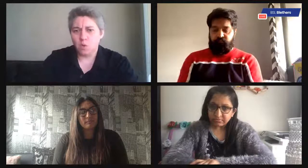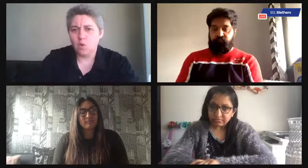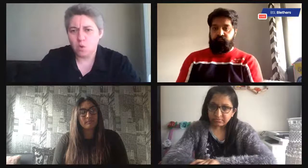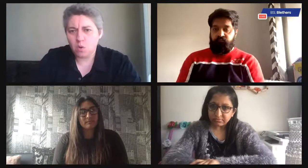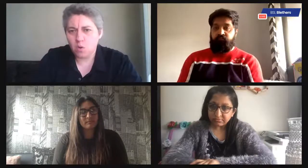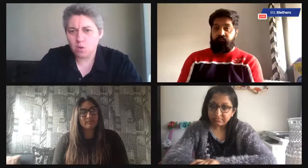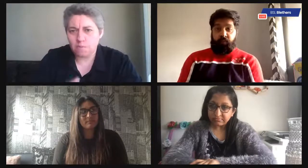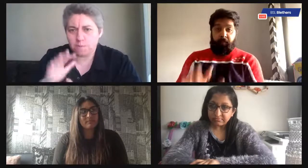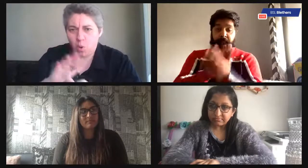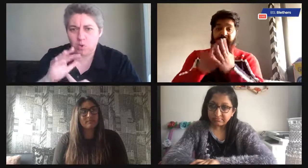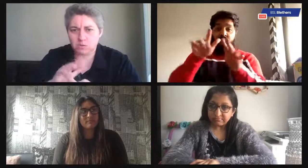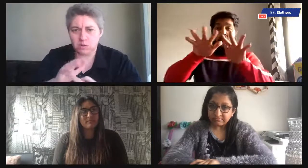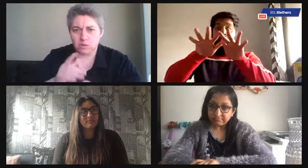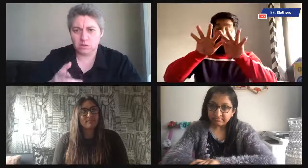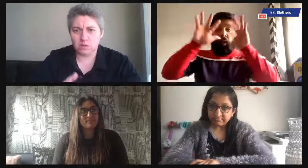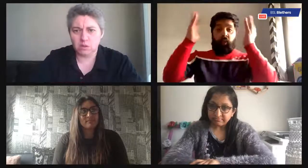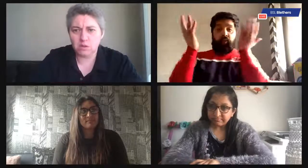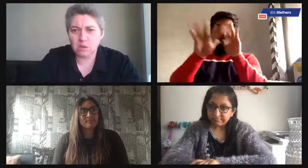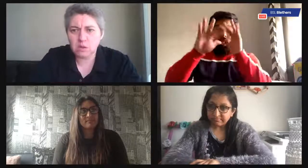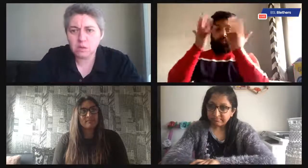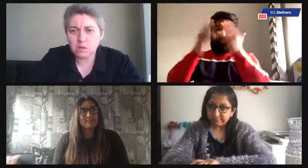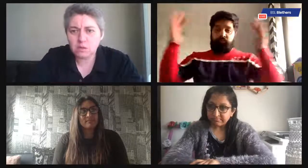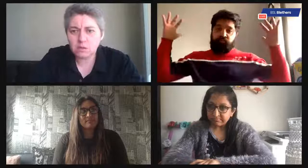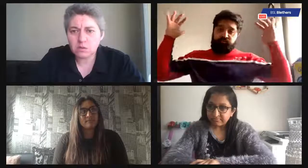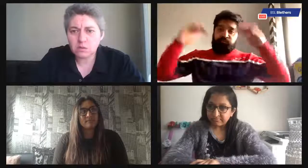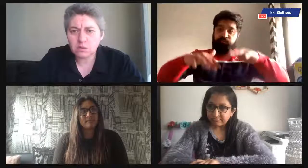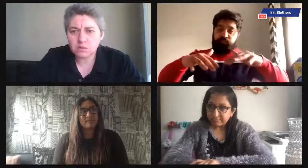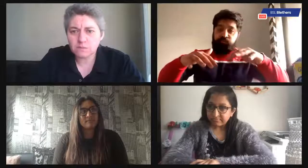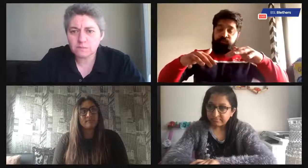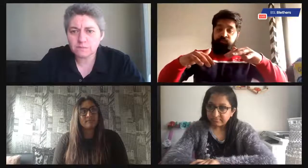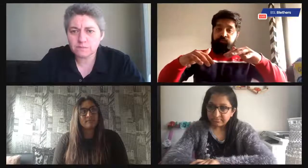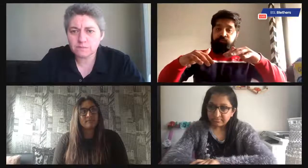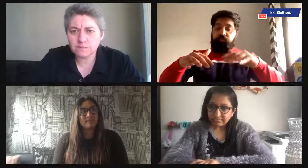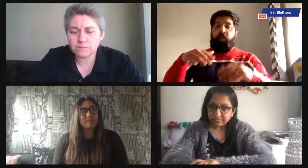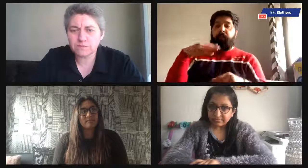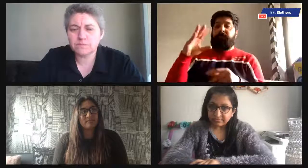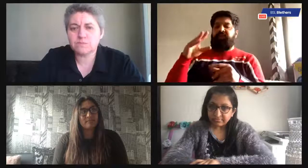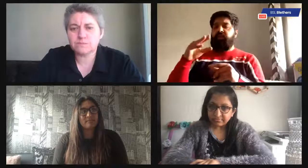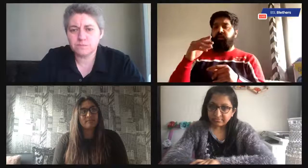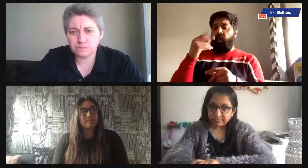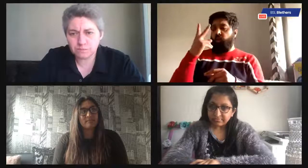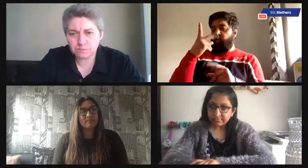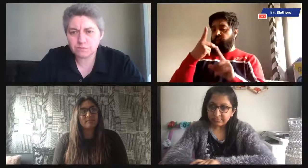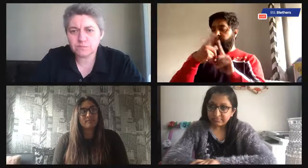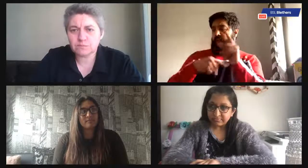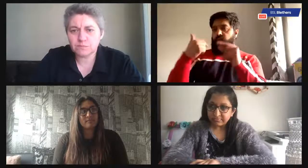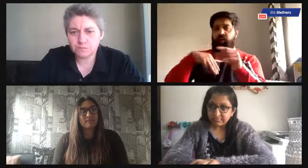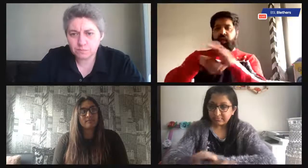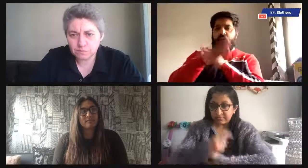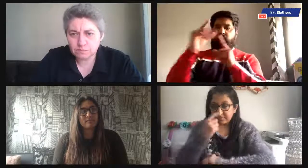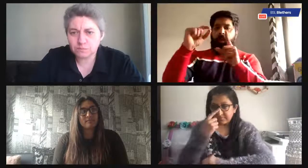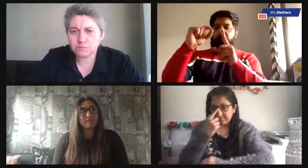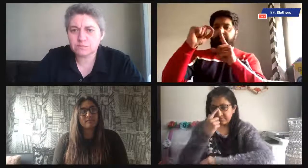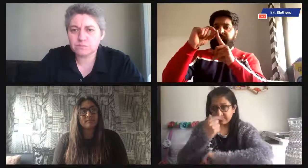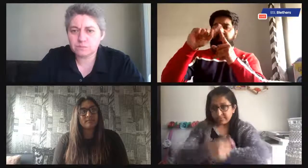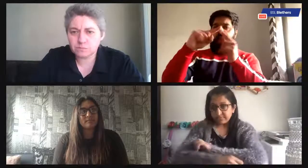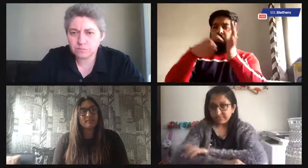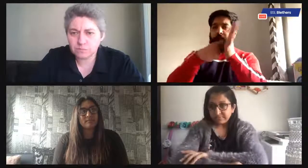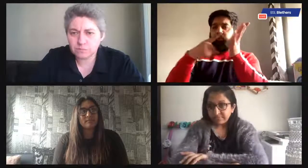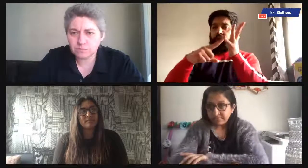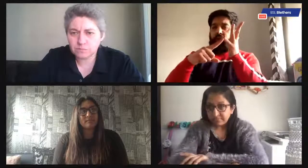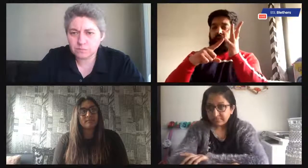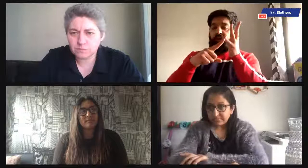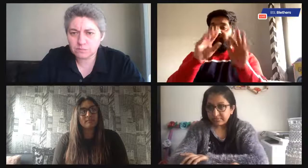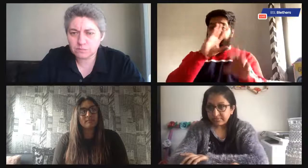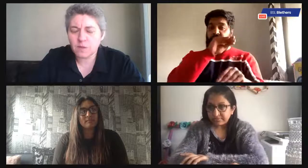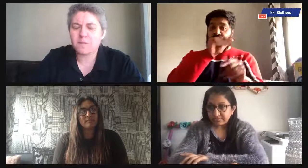the 1st to the 12th of November. So it starts on the 1st of November to 12th, and there's going to be people from all over the world. They're world leaders